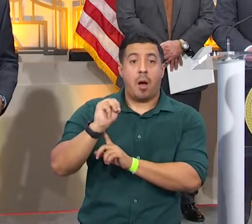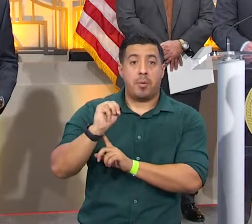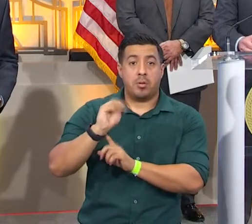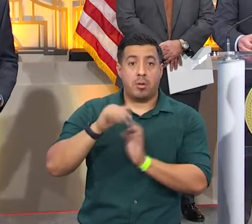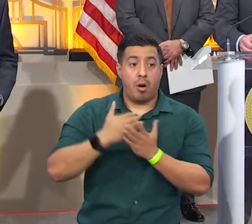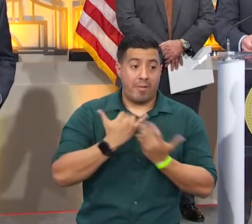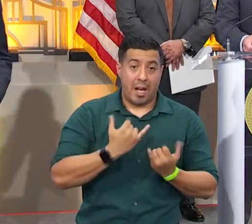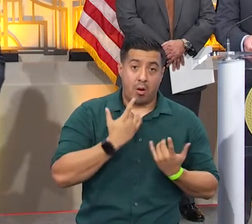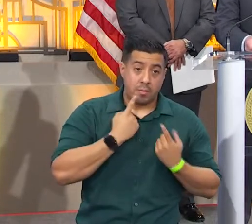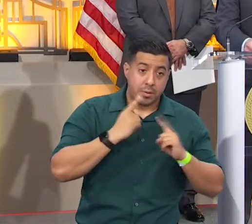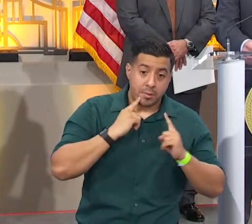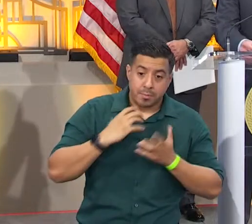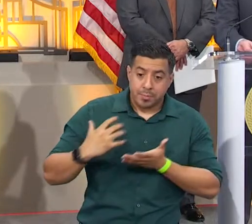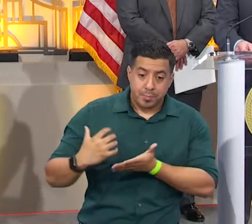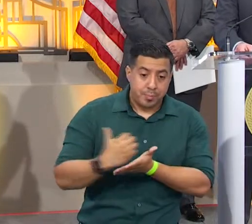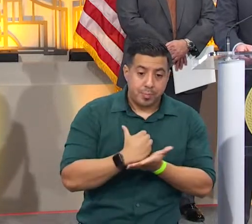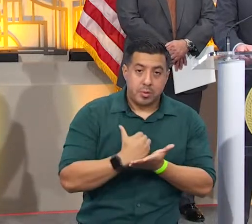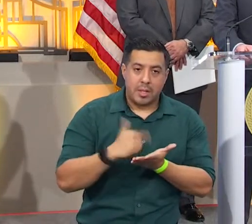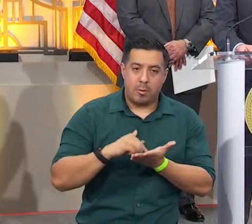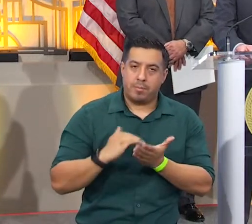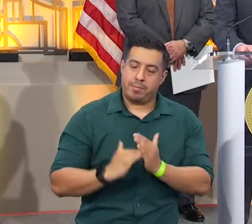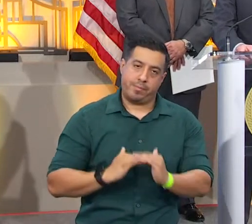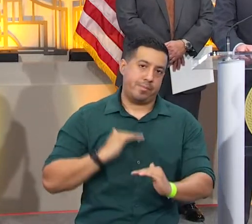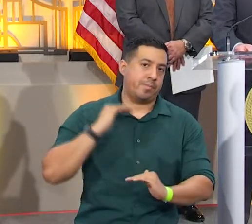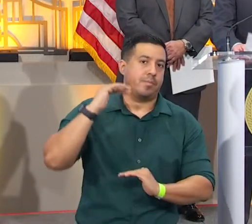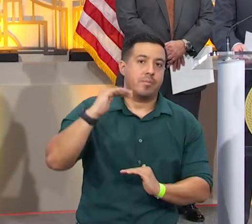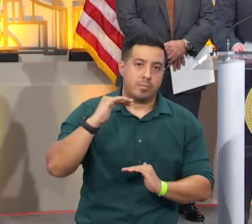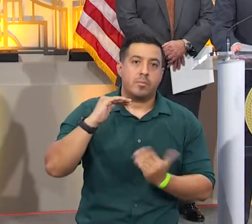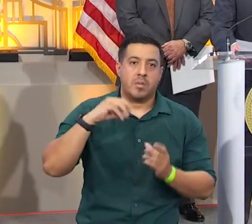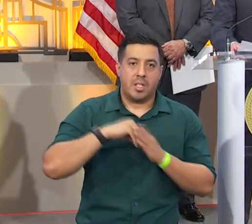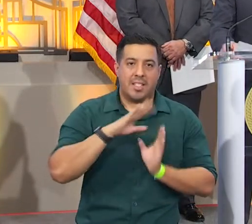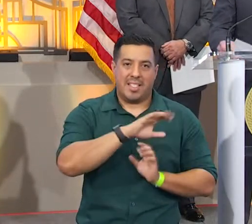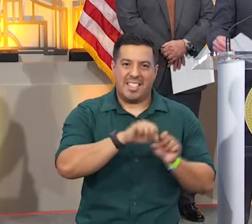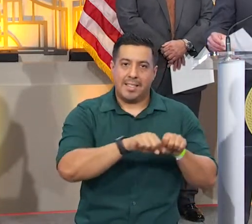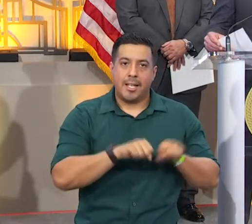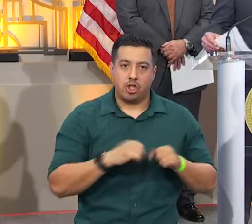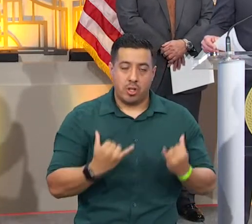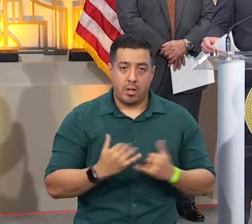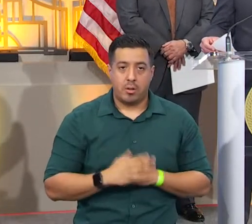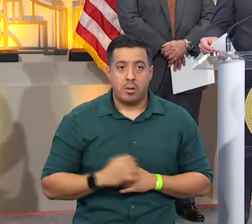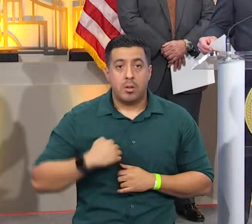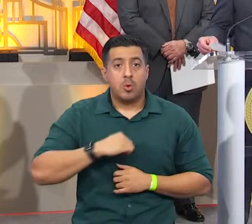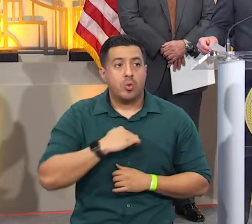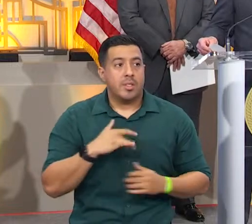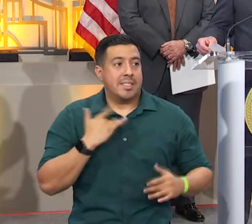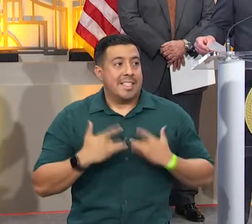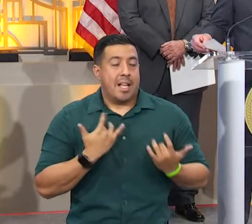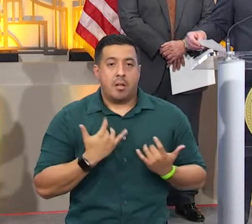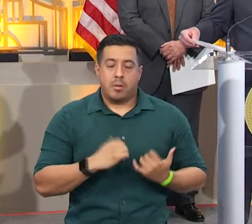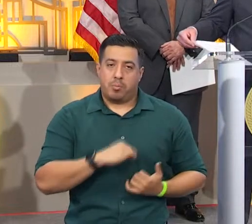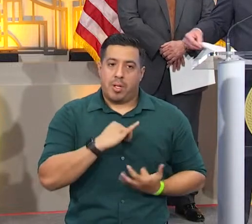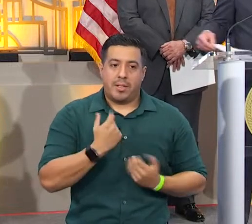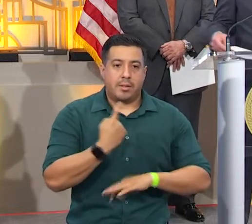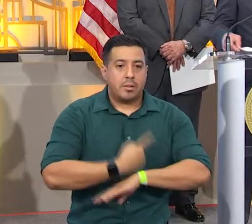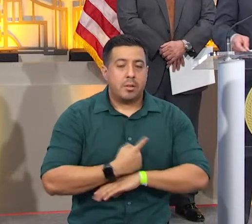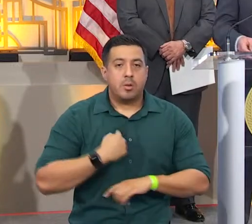great accomplishments and taking it to the next level in Axiom Station. We're excited and proud today as ever, and can't wait to see this